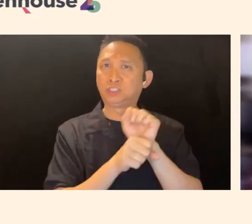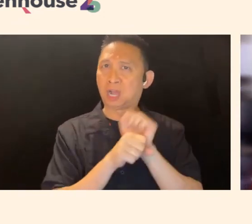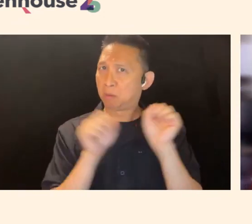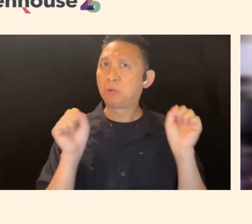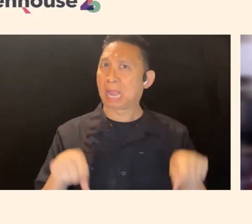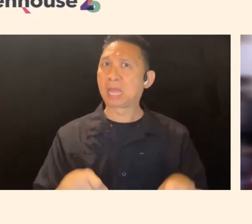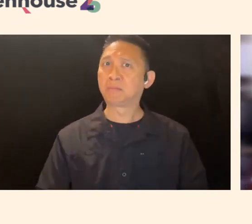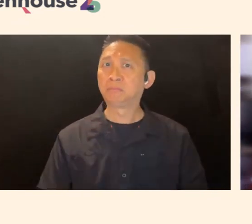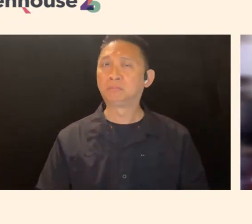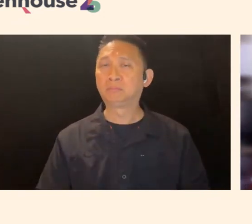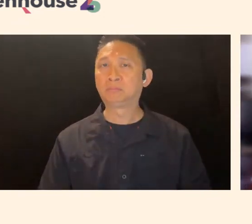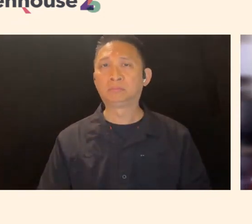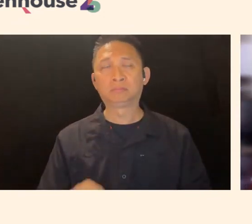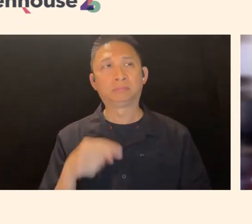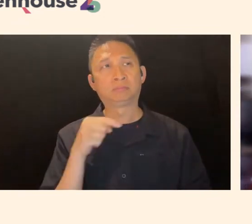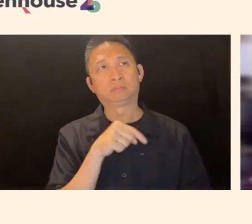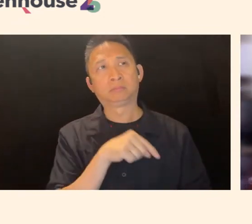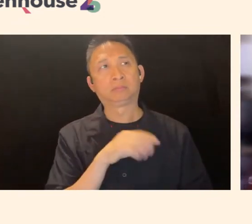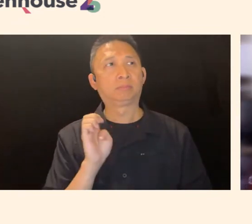Mhm.